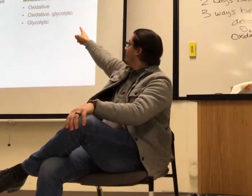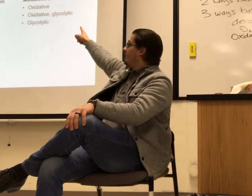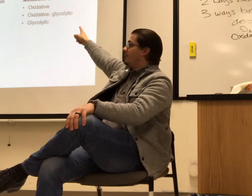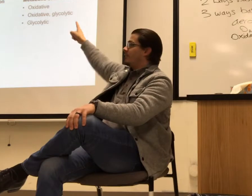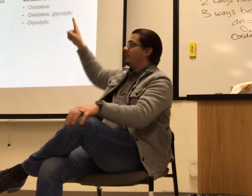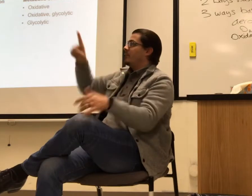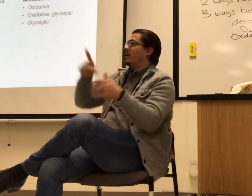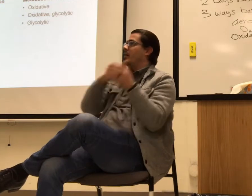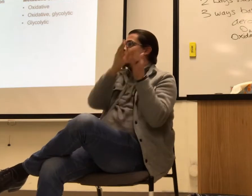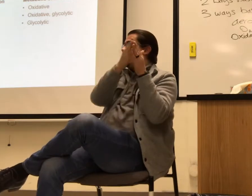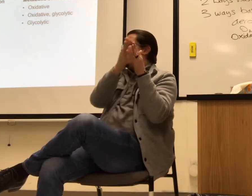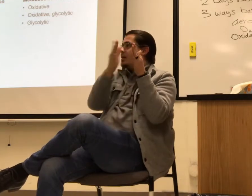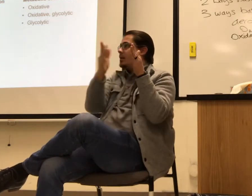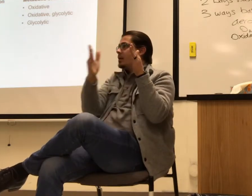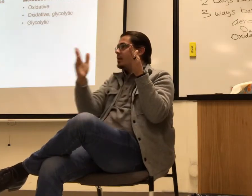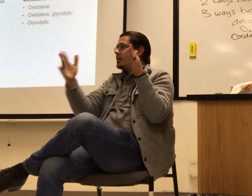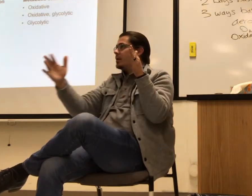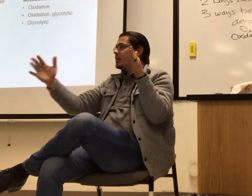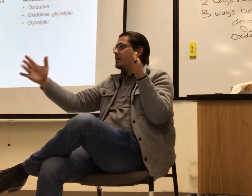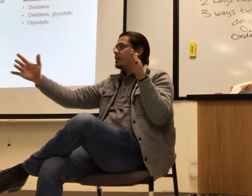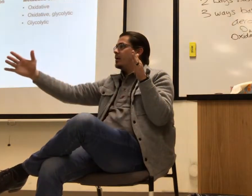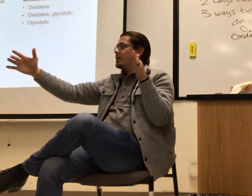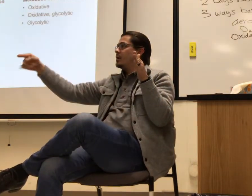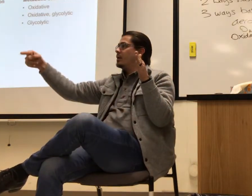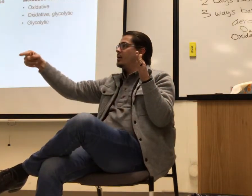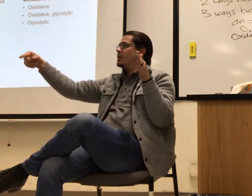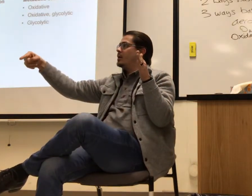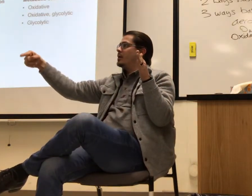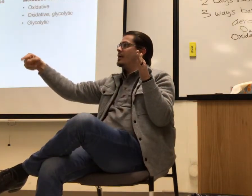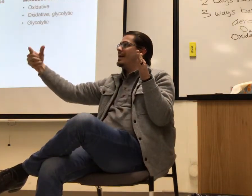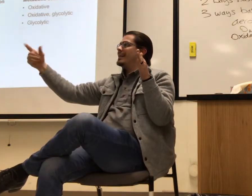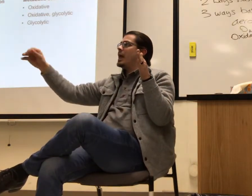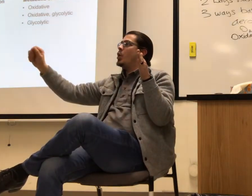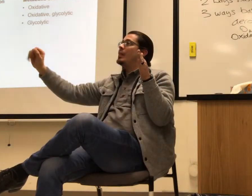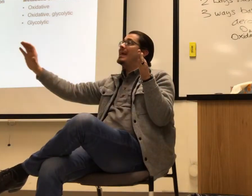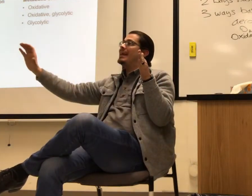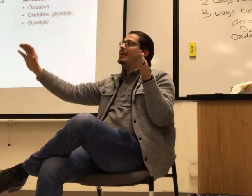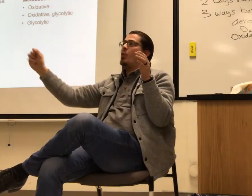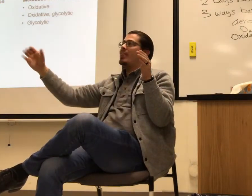And then on the other end of the spectrum, your glycolytic, or your both.